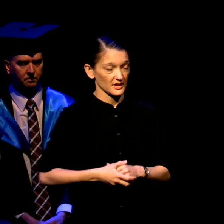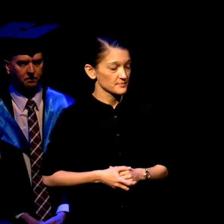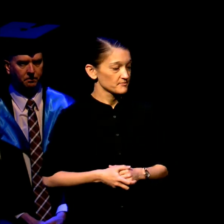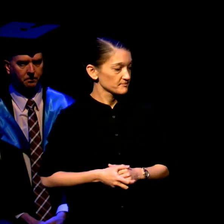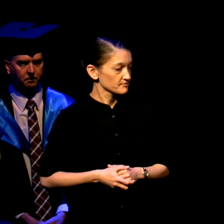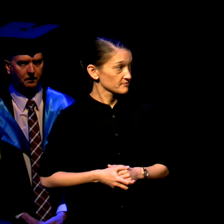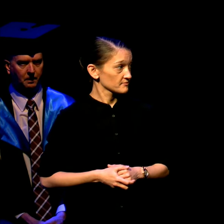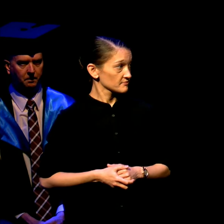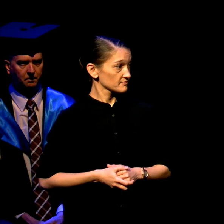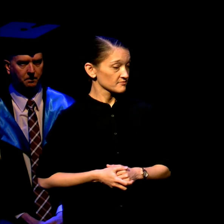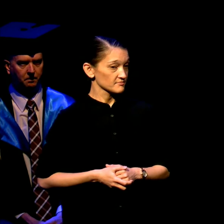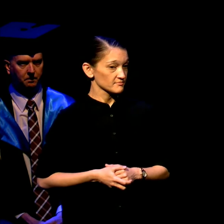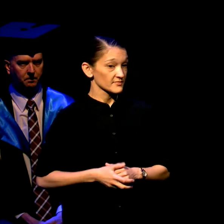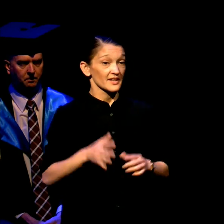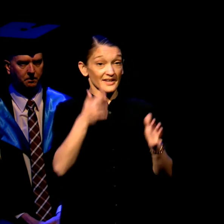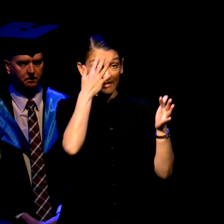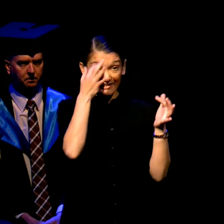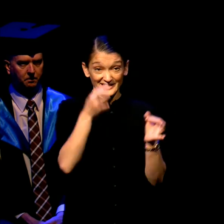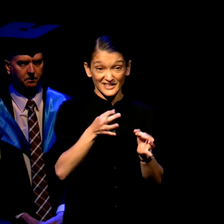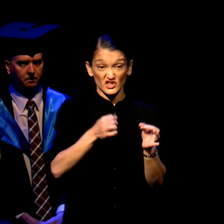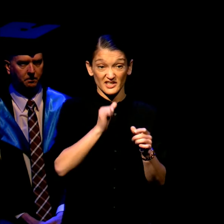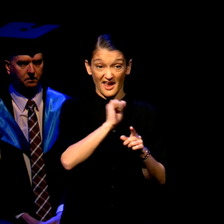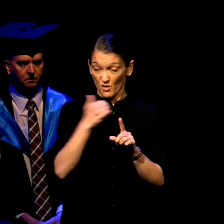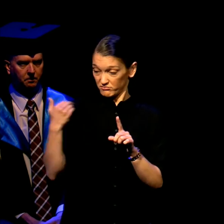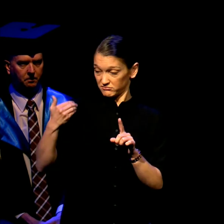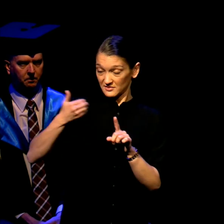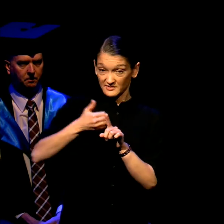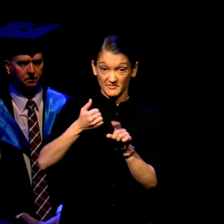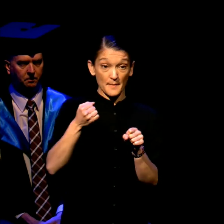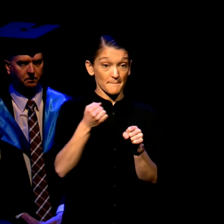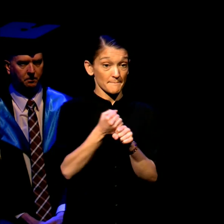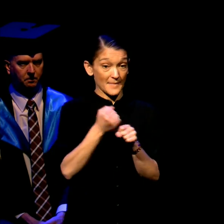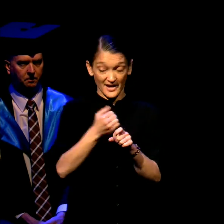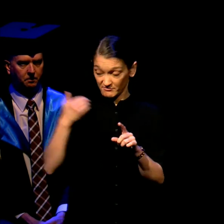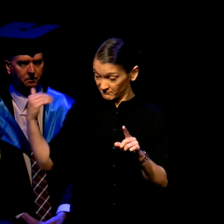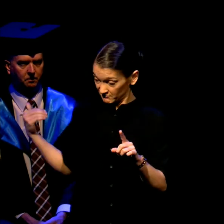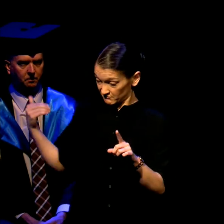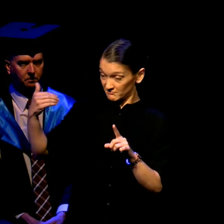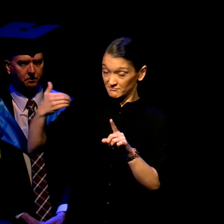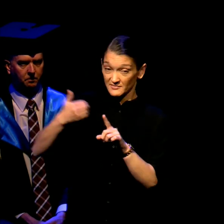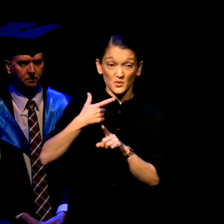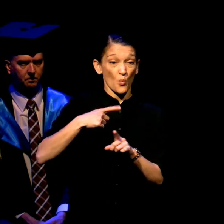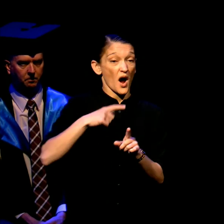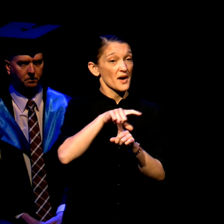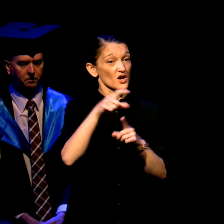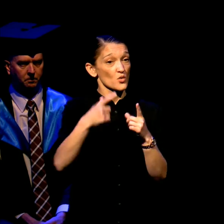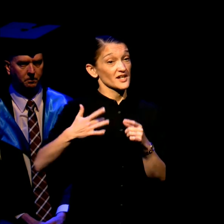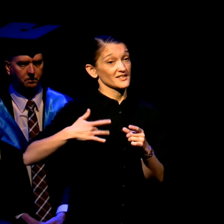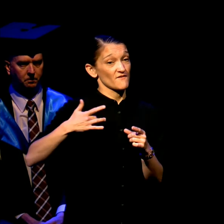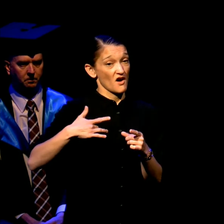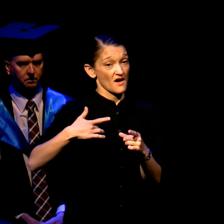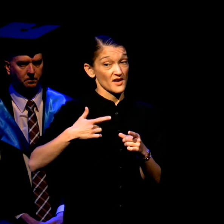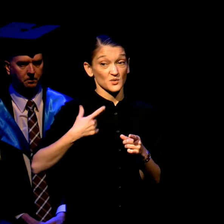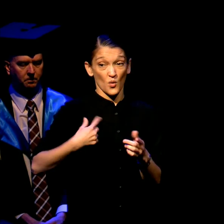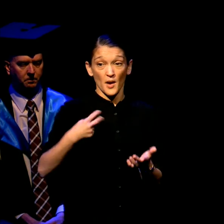The choices our ancestors made in these times is the reason why our culture survived and is the reason why I'm able to stand in front of you